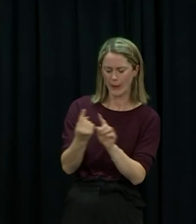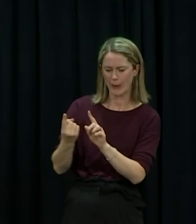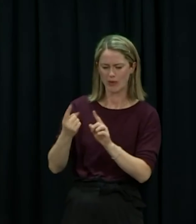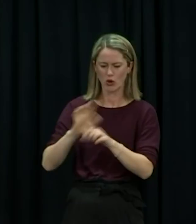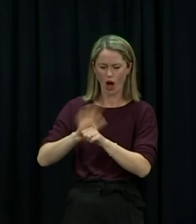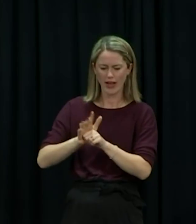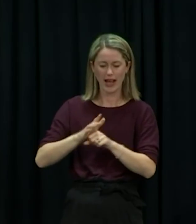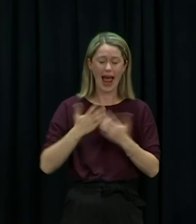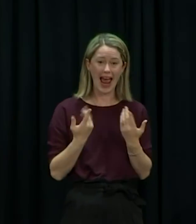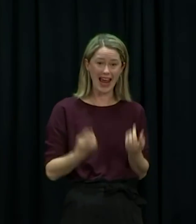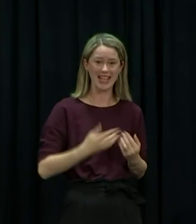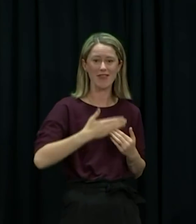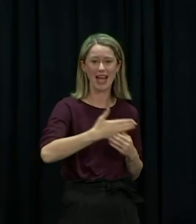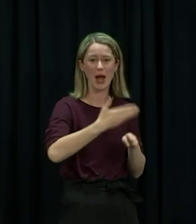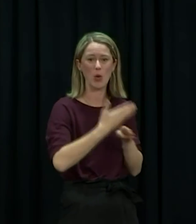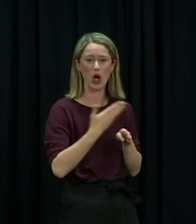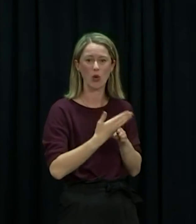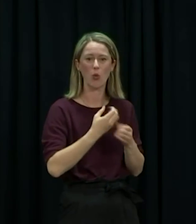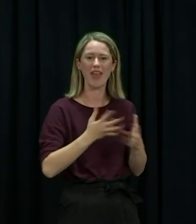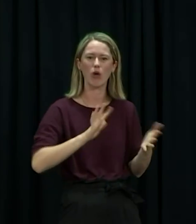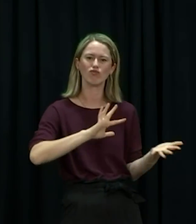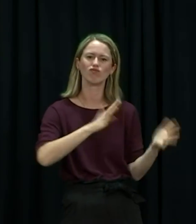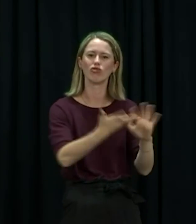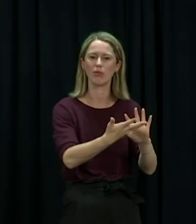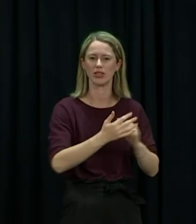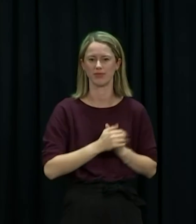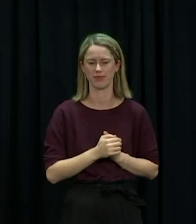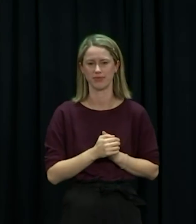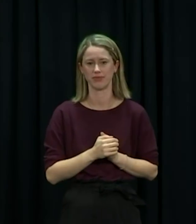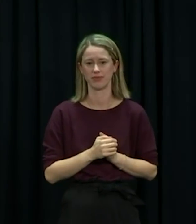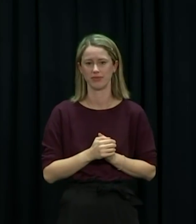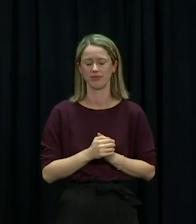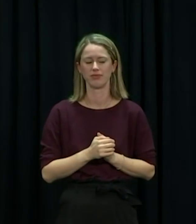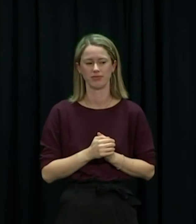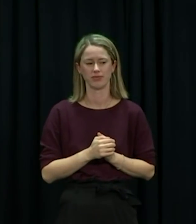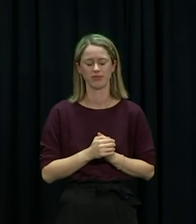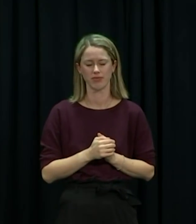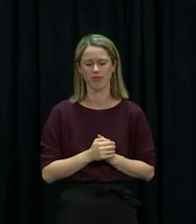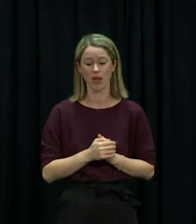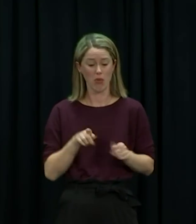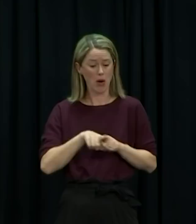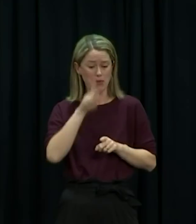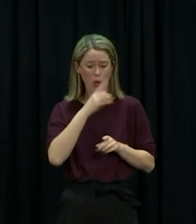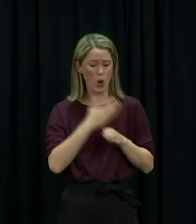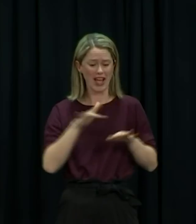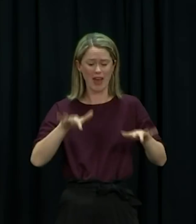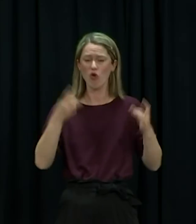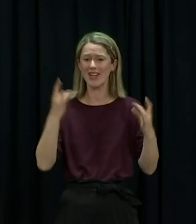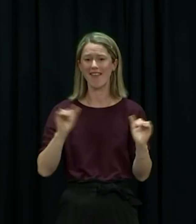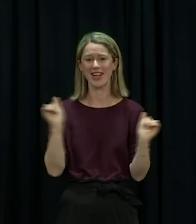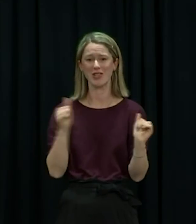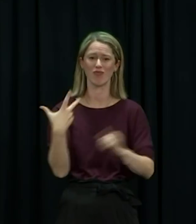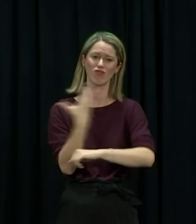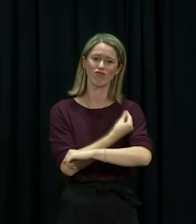to deliver everyday services with as little disruption as possible. Most of the people working in these sectors are now already fully